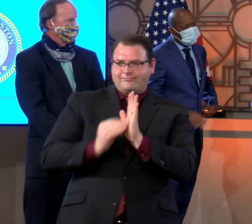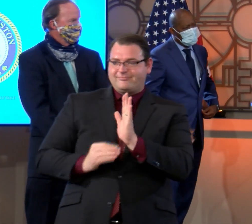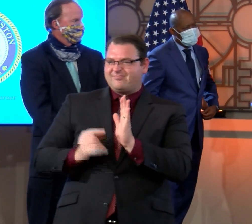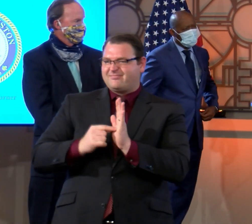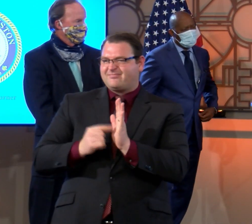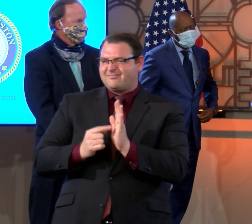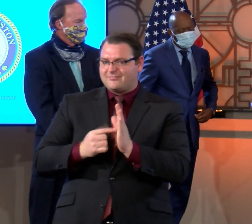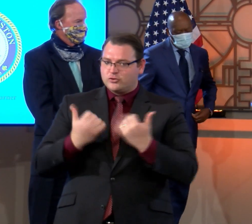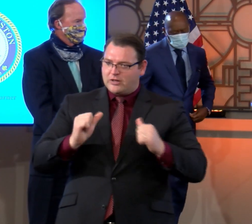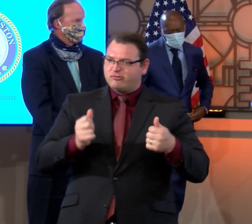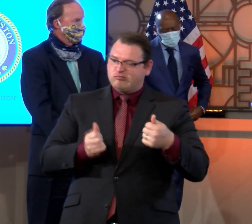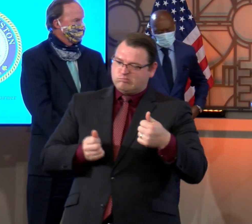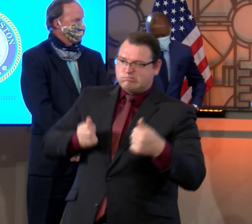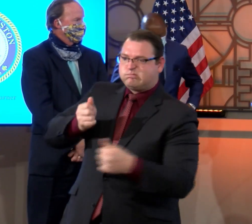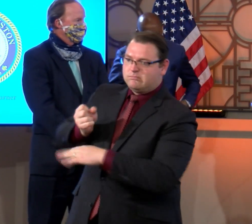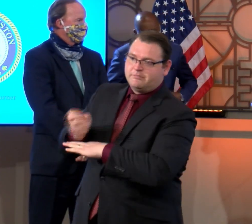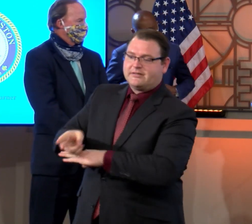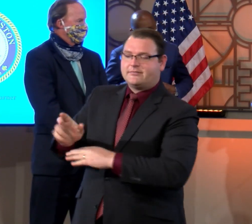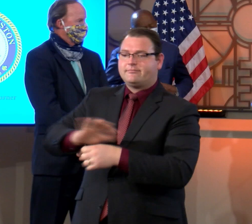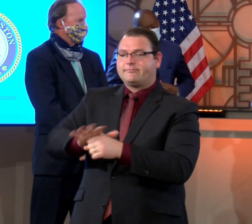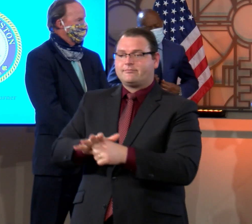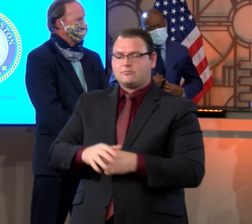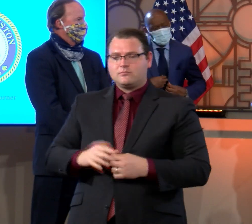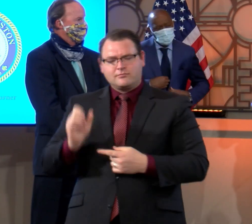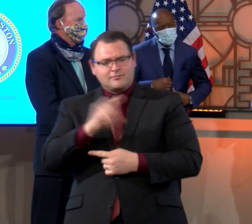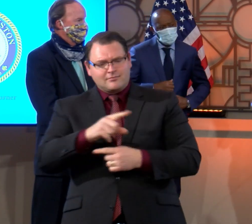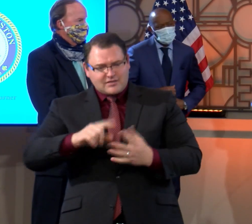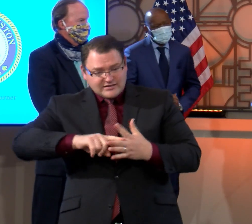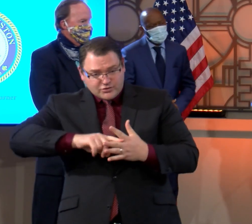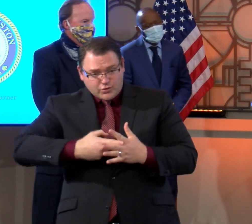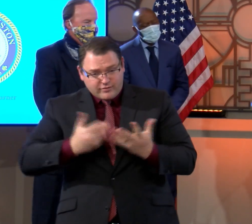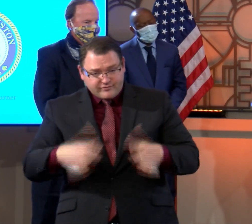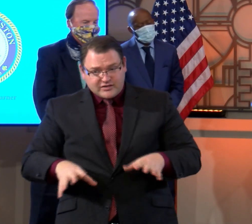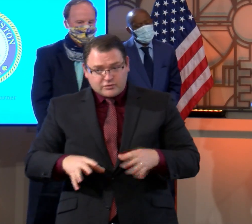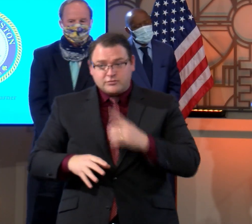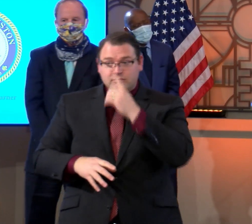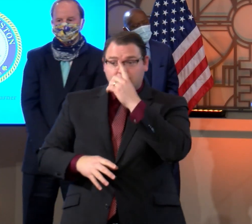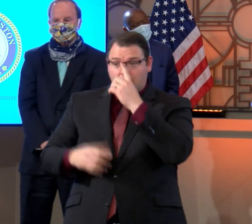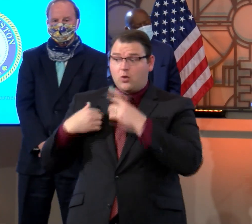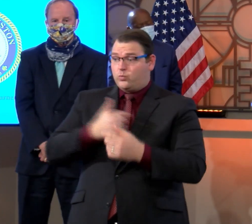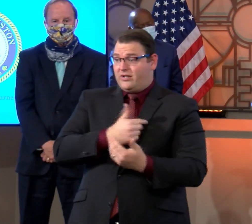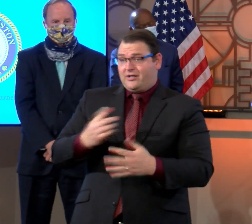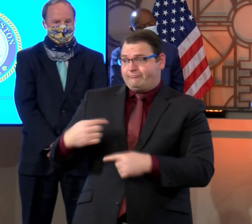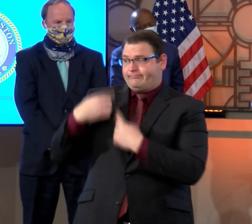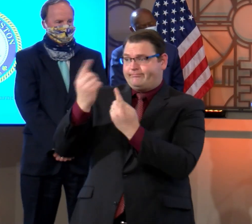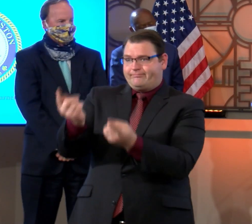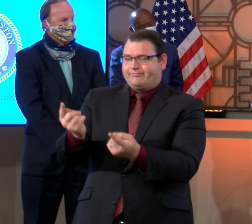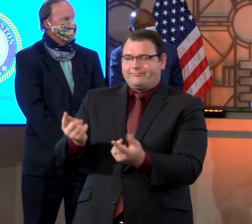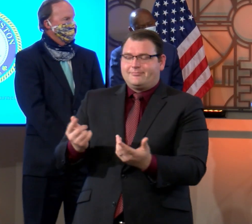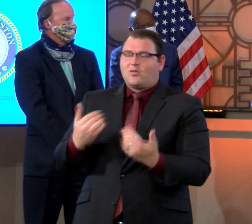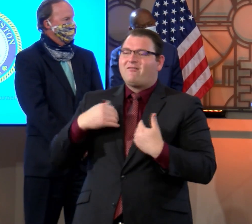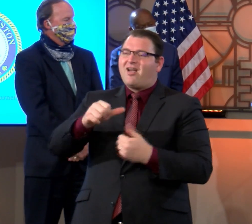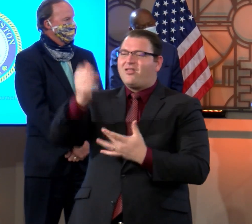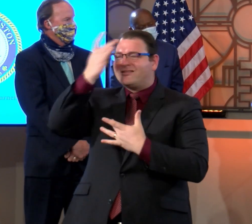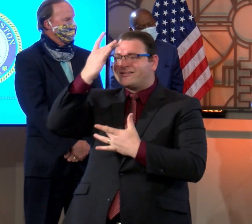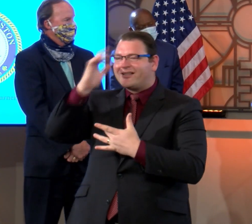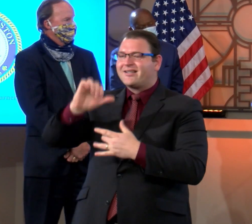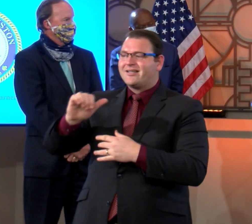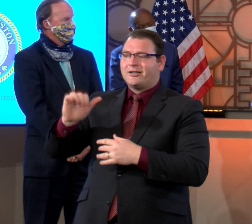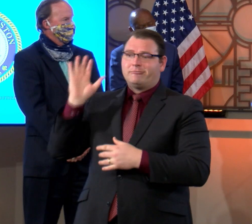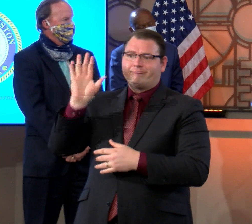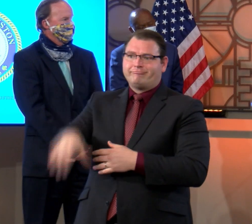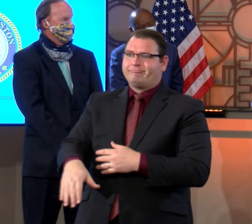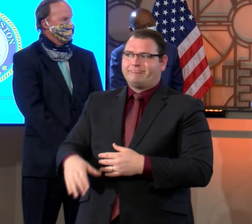started here? So we've been doing contact tracing within the health department. We've been doing it, we do it all year long with other illnesses, but we've